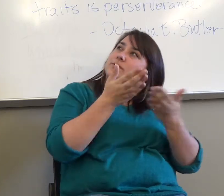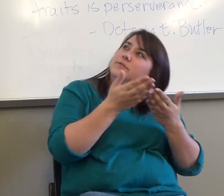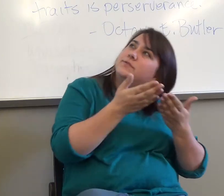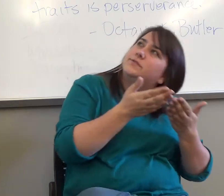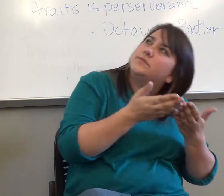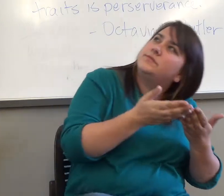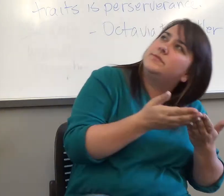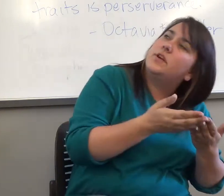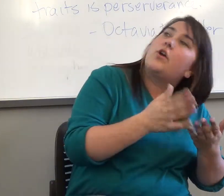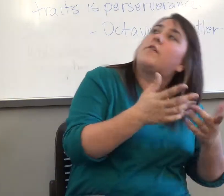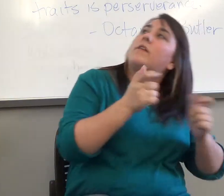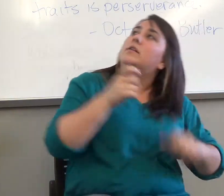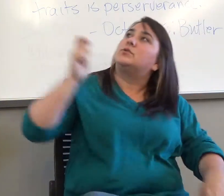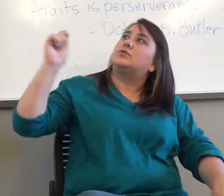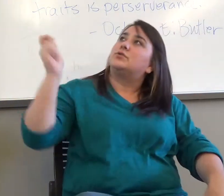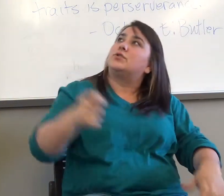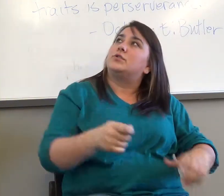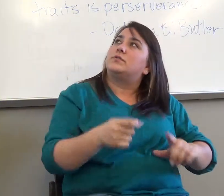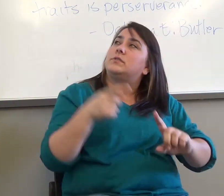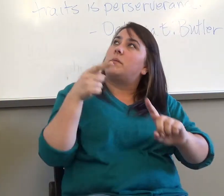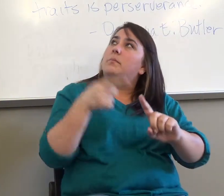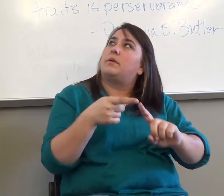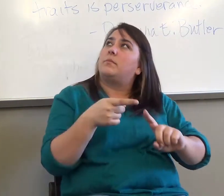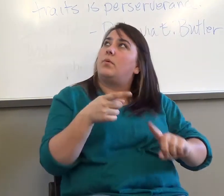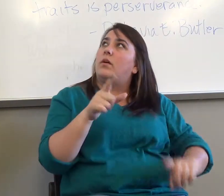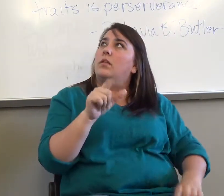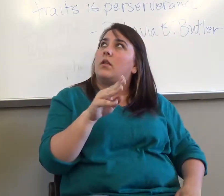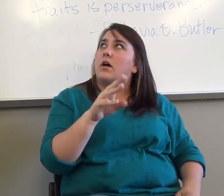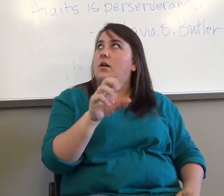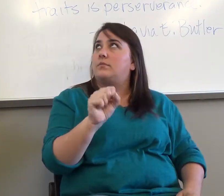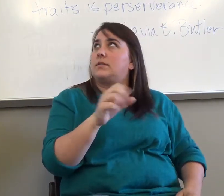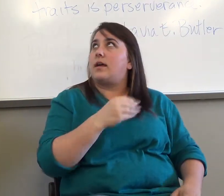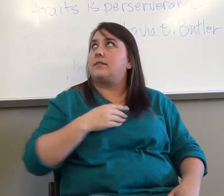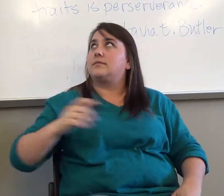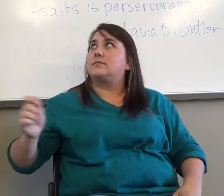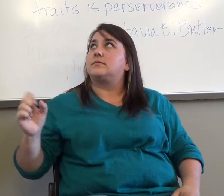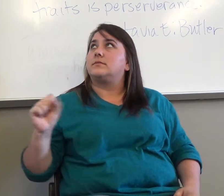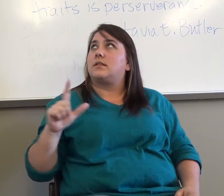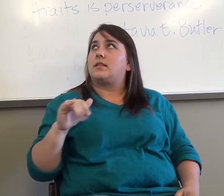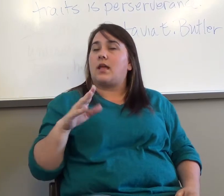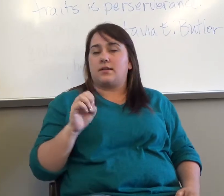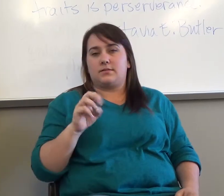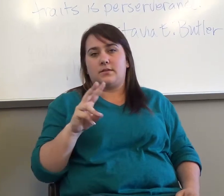slice volleys make tennis an exciting sport to watch. What's the topic?